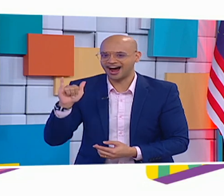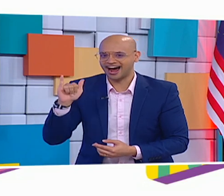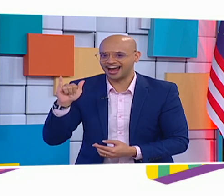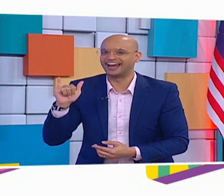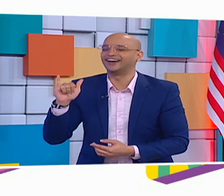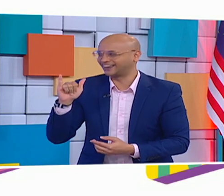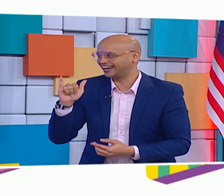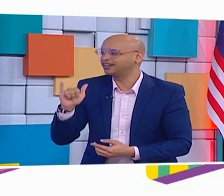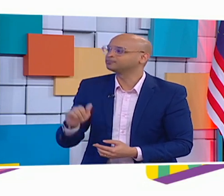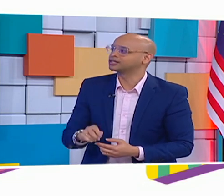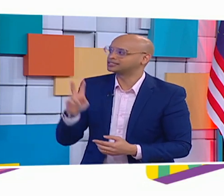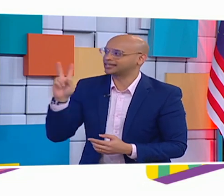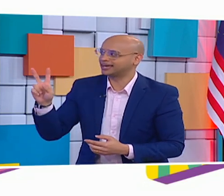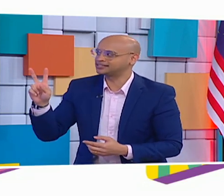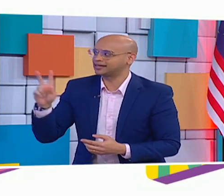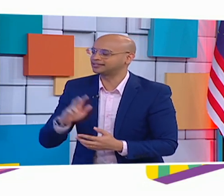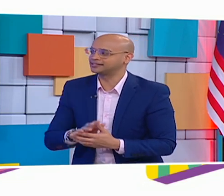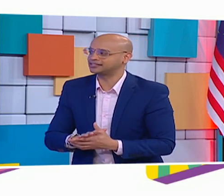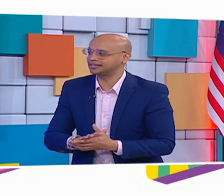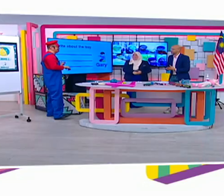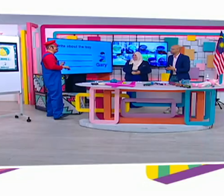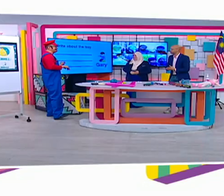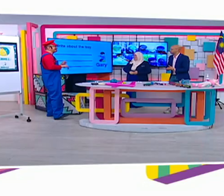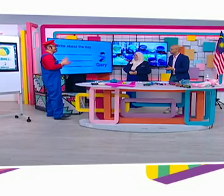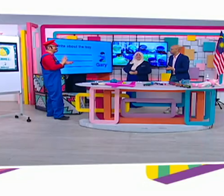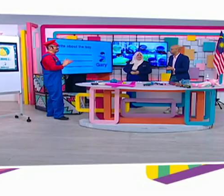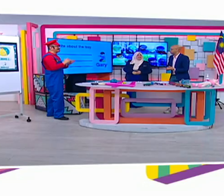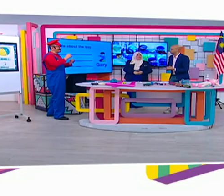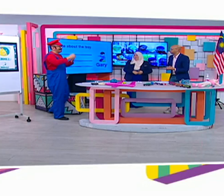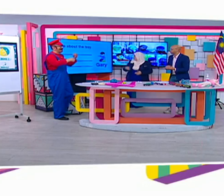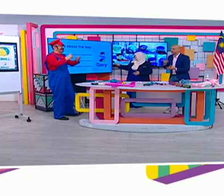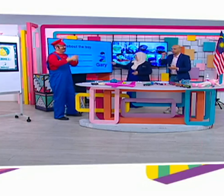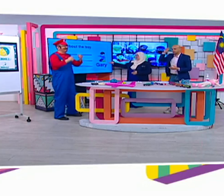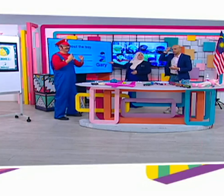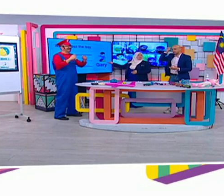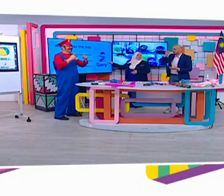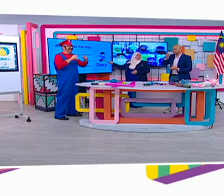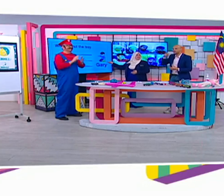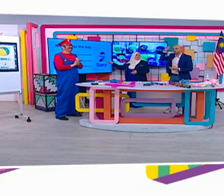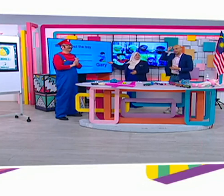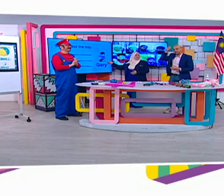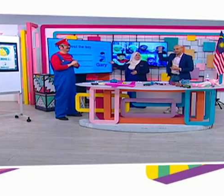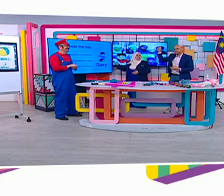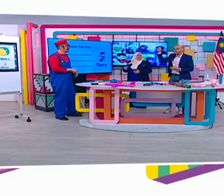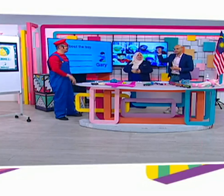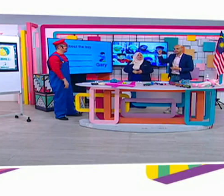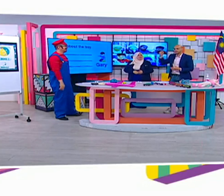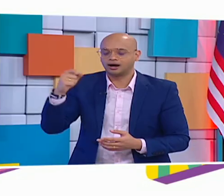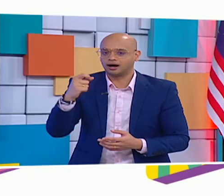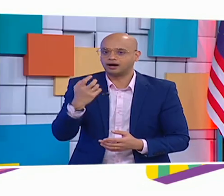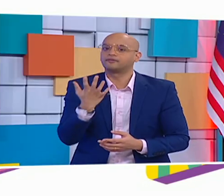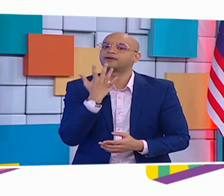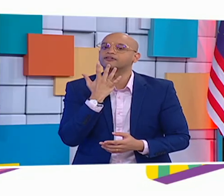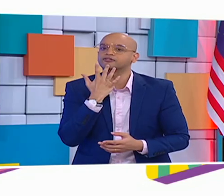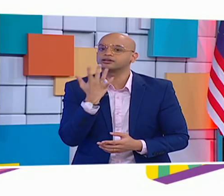G-A-R-Y. Okay. Second sentence is... About the toy. About toy. His